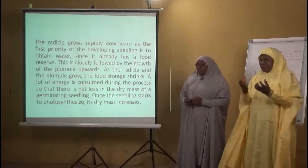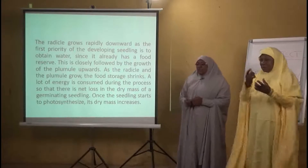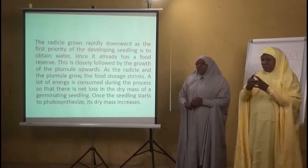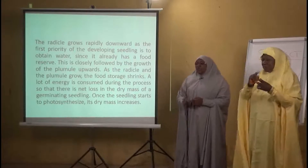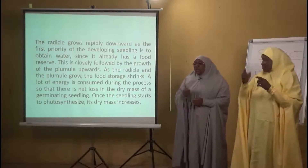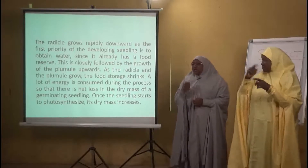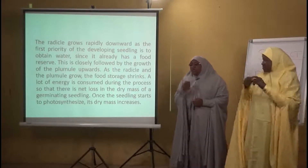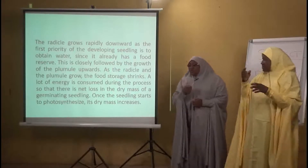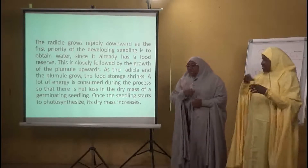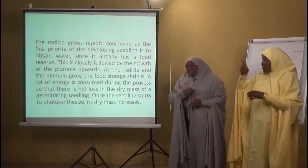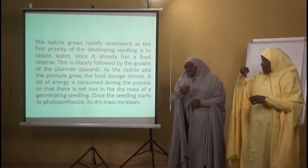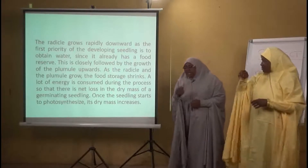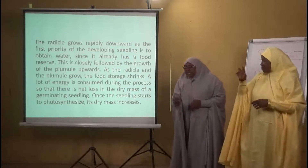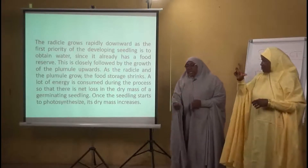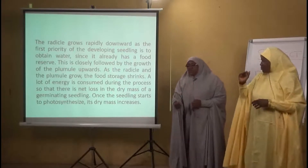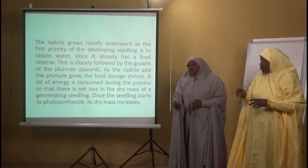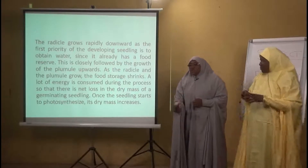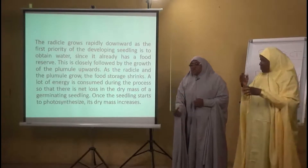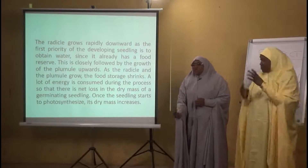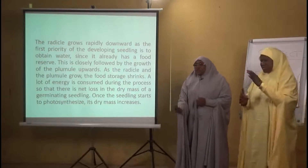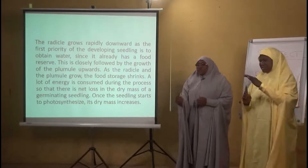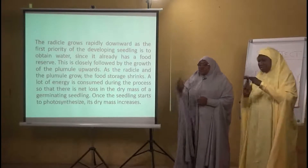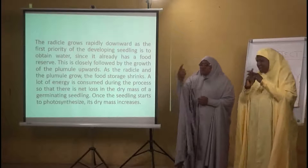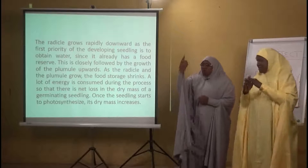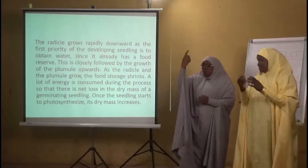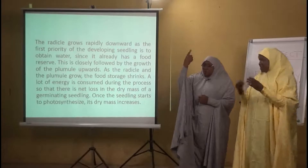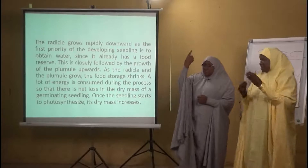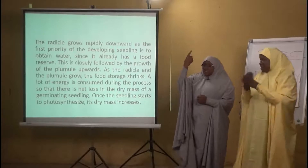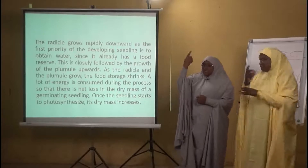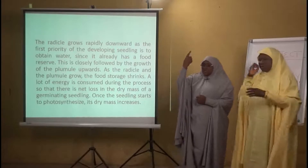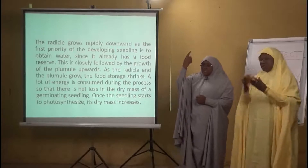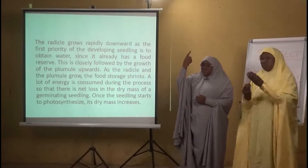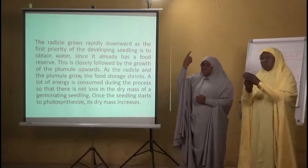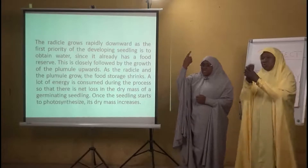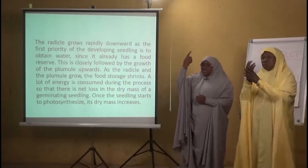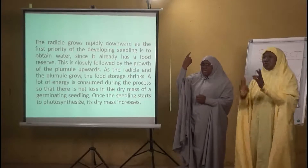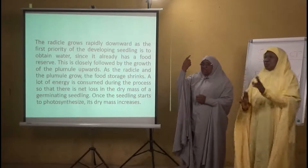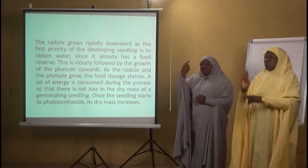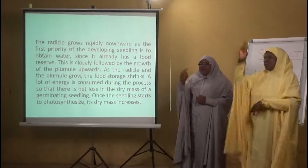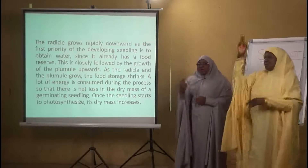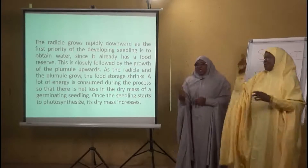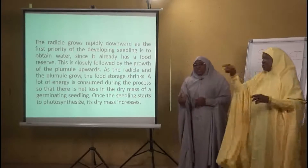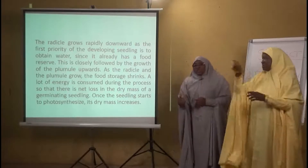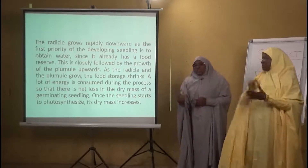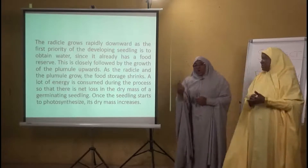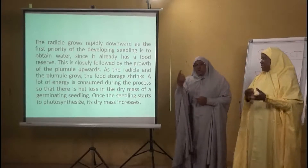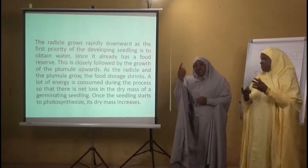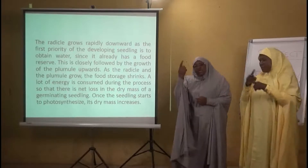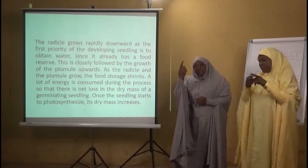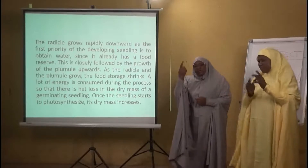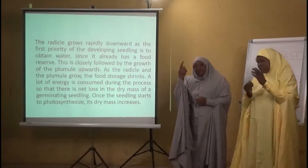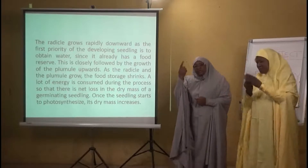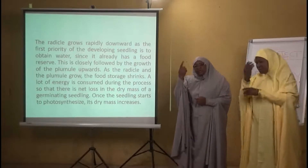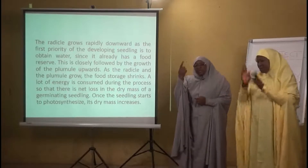plumule. But when the plumule germinates out, it grows upward. And when it grows